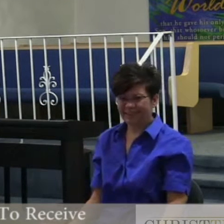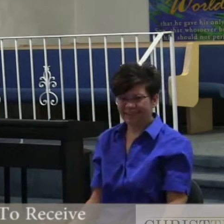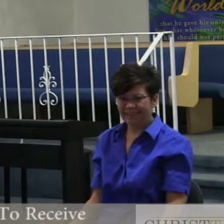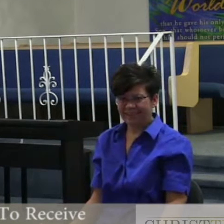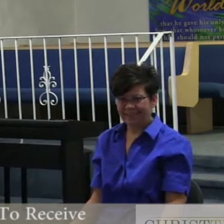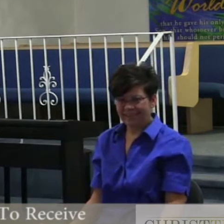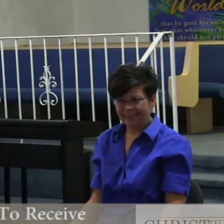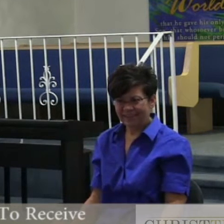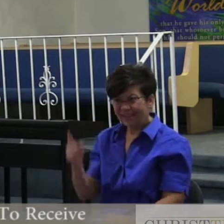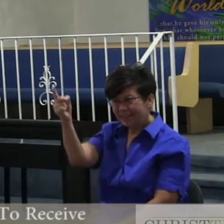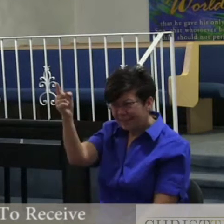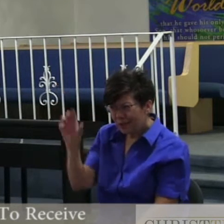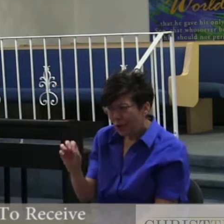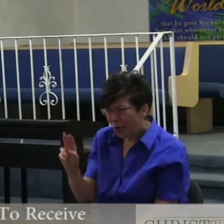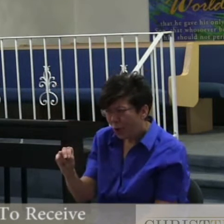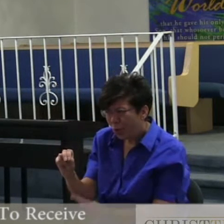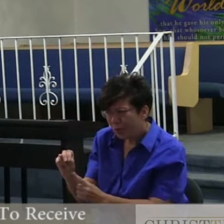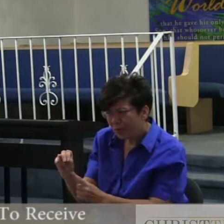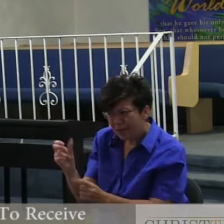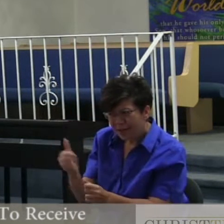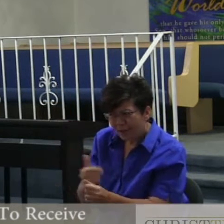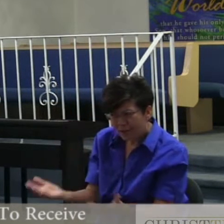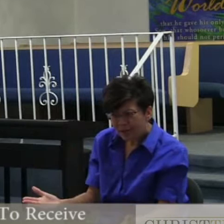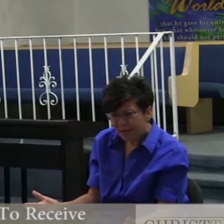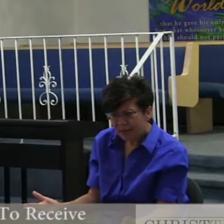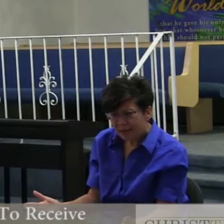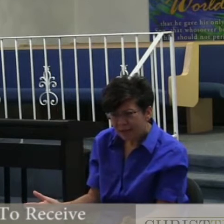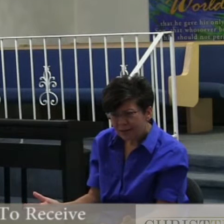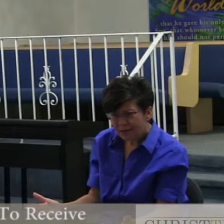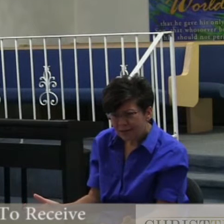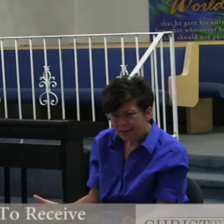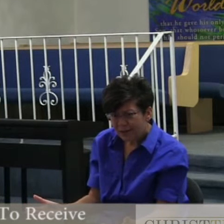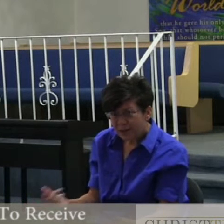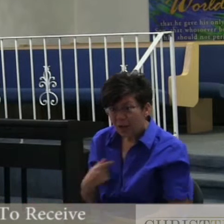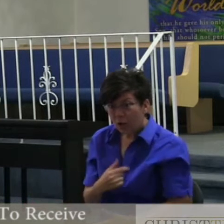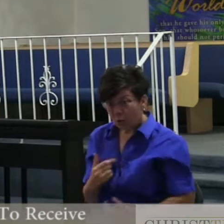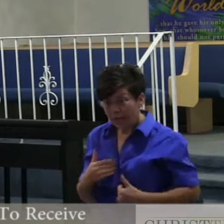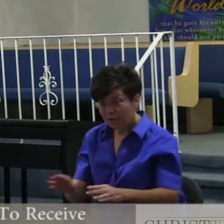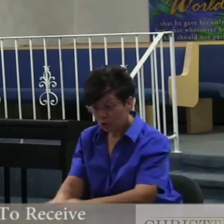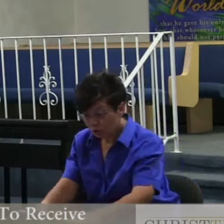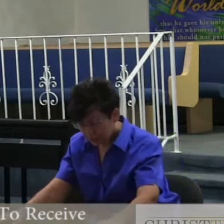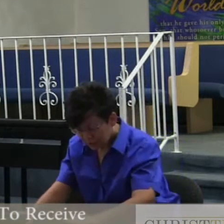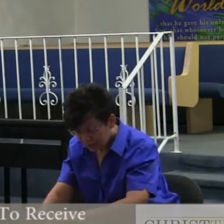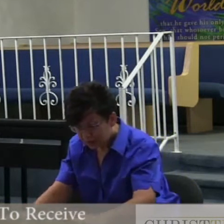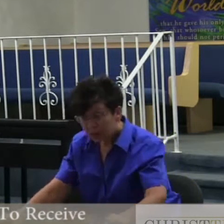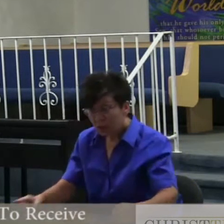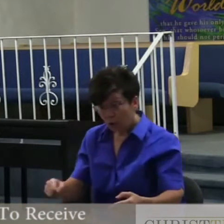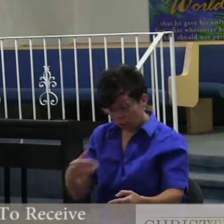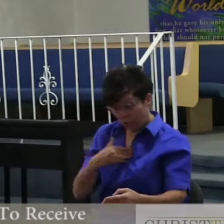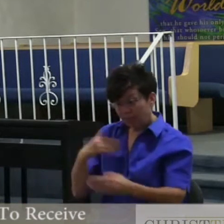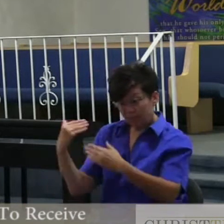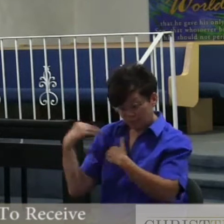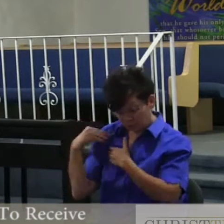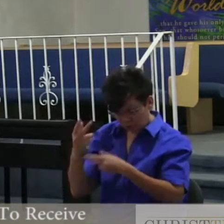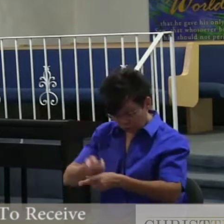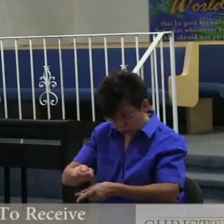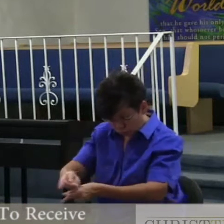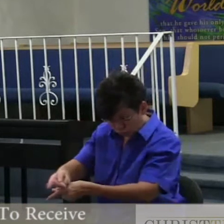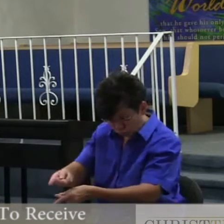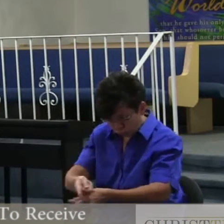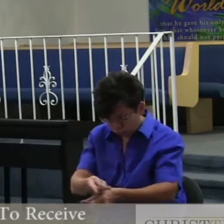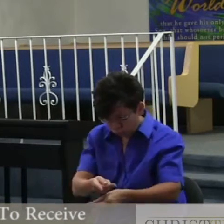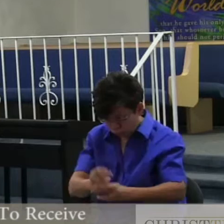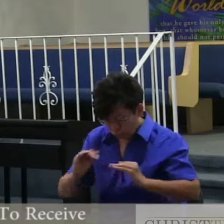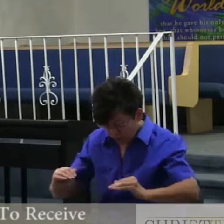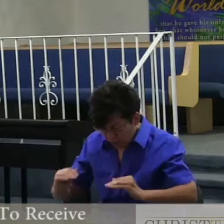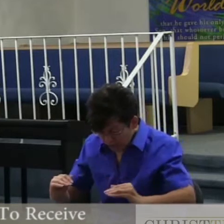owns everything. When we have children, God gives us responsibility to train